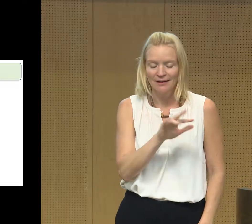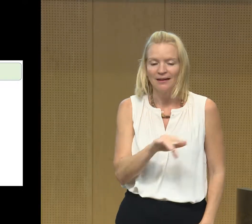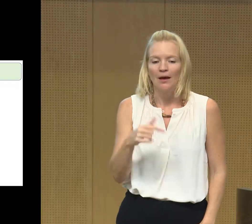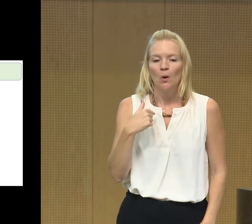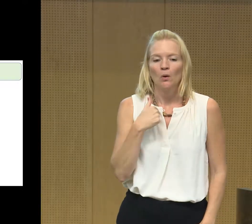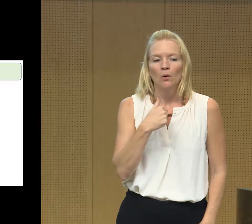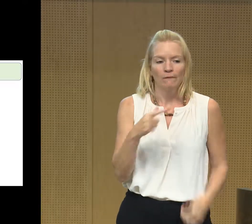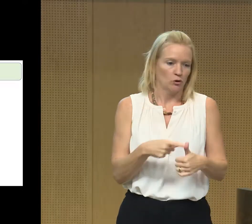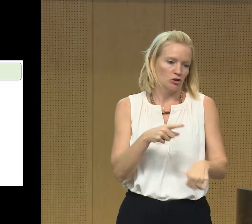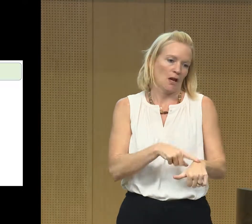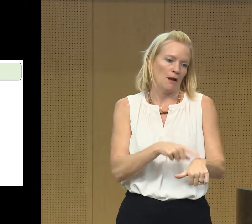When we fingerspell,